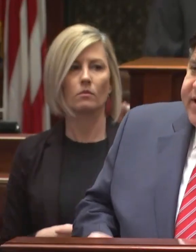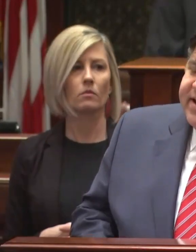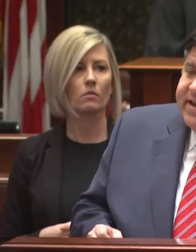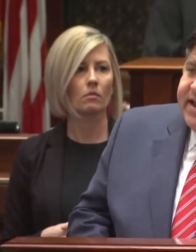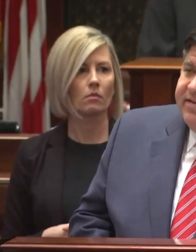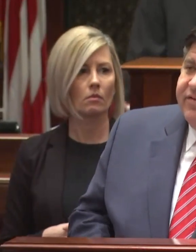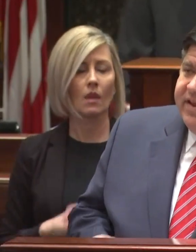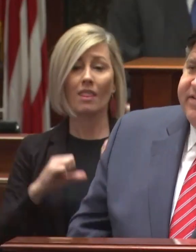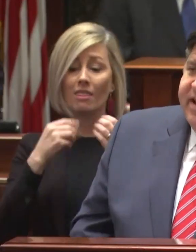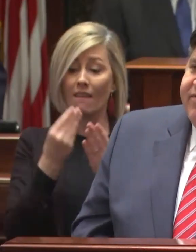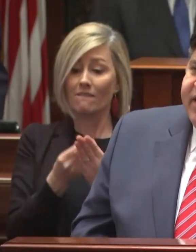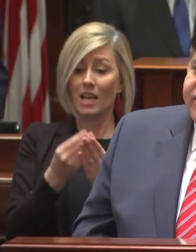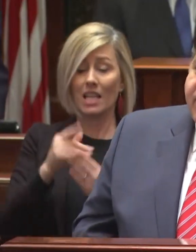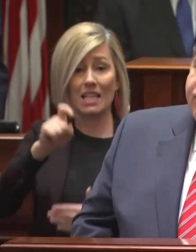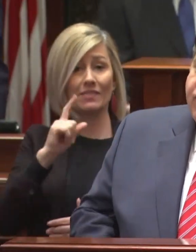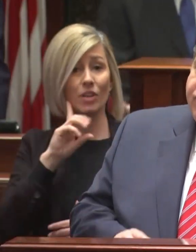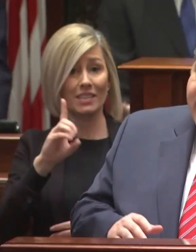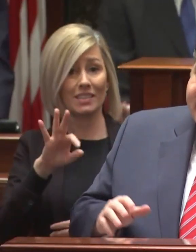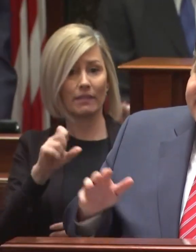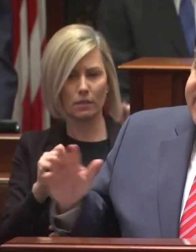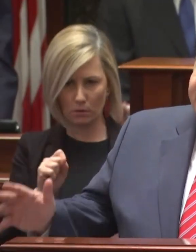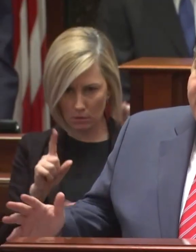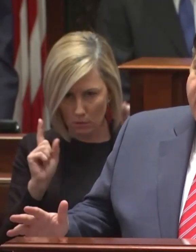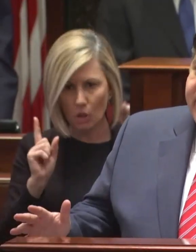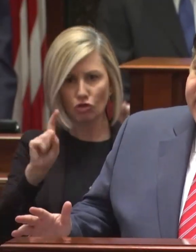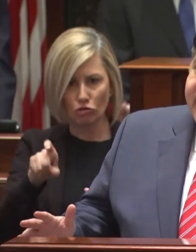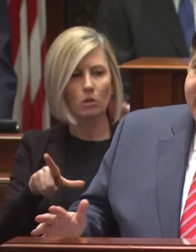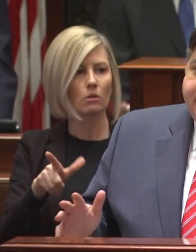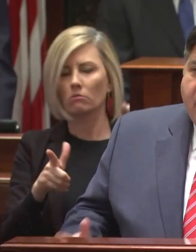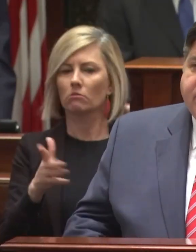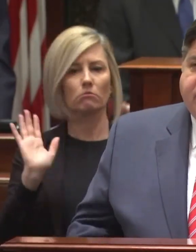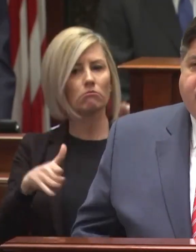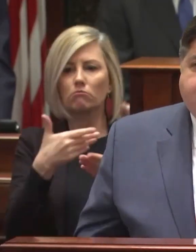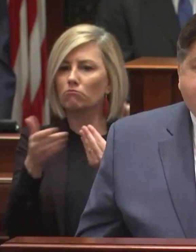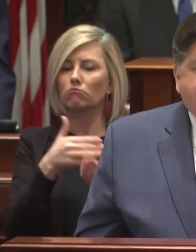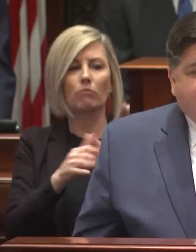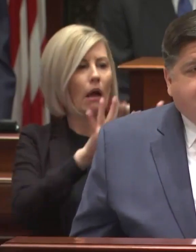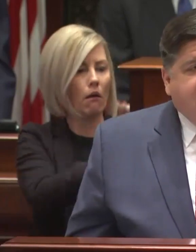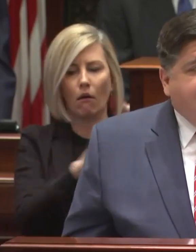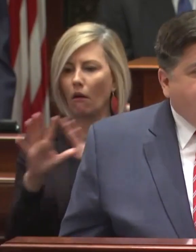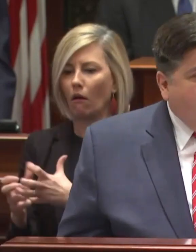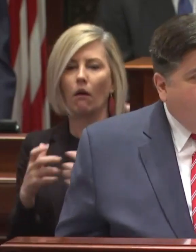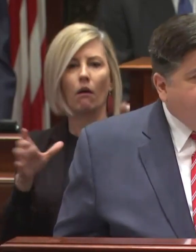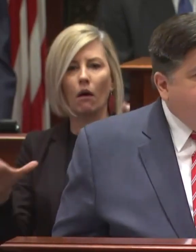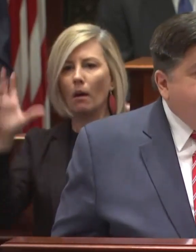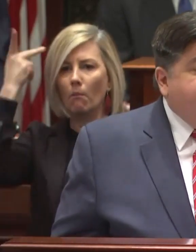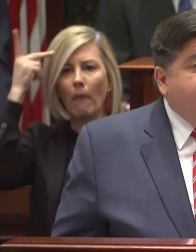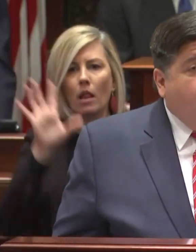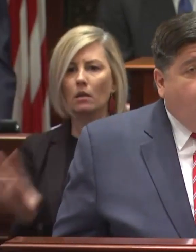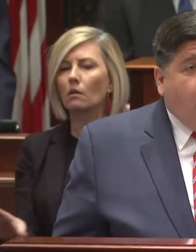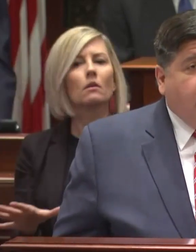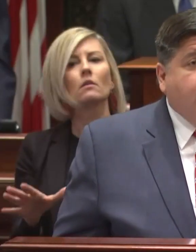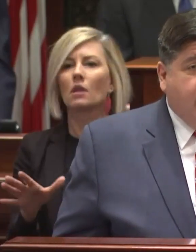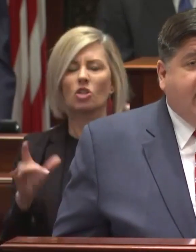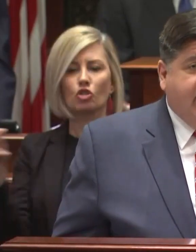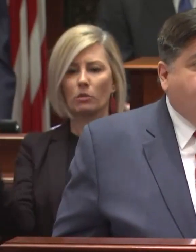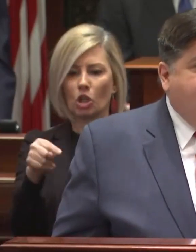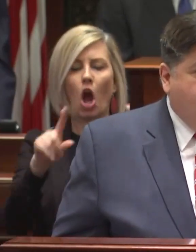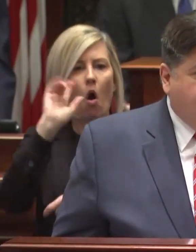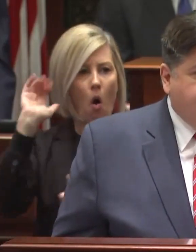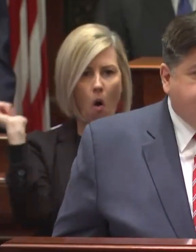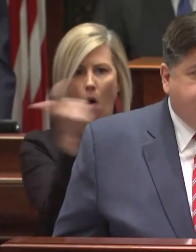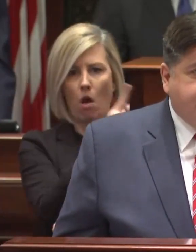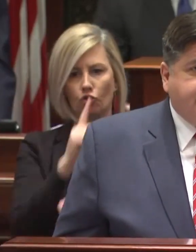The funding needs of DCFS should transcend party and partisanship and be a cause that we can all